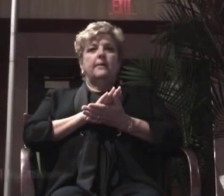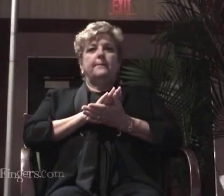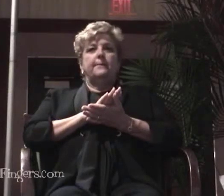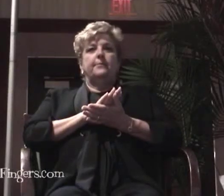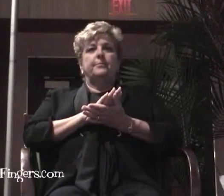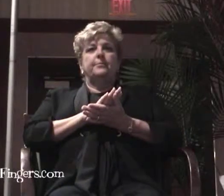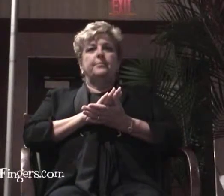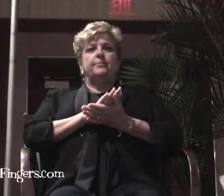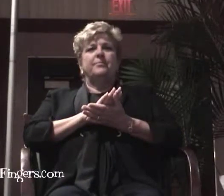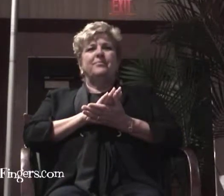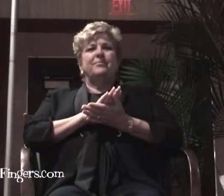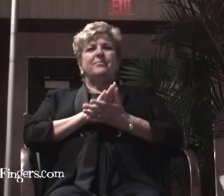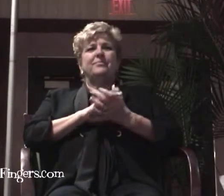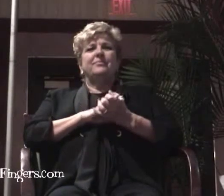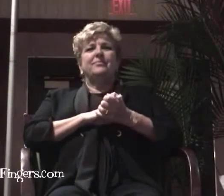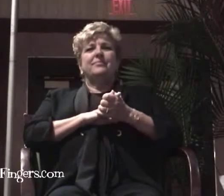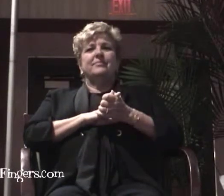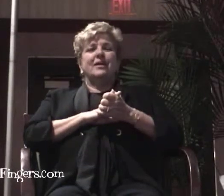That was something that was stuck in school.